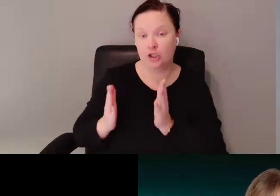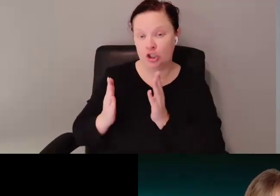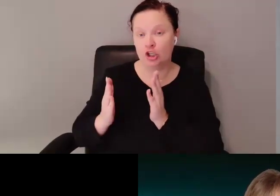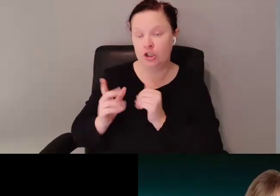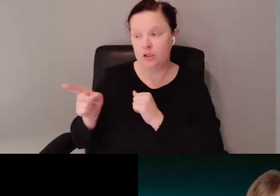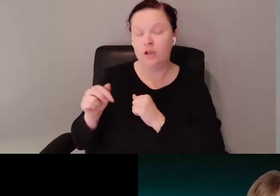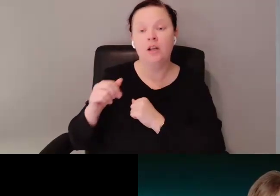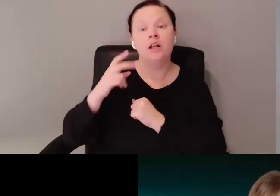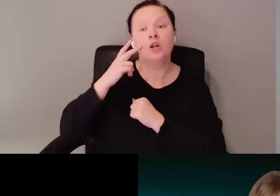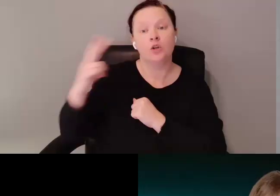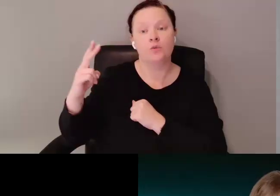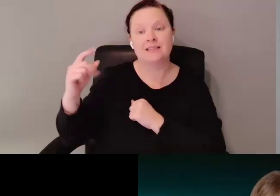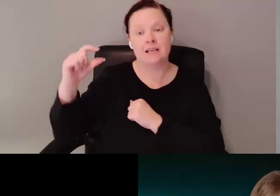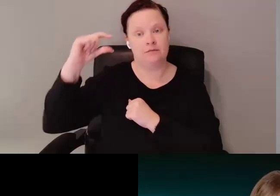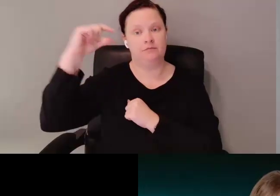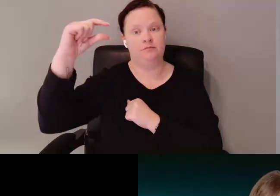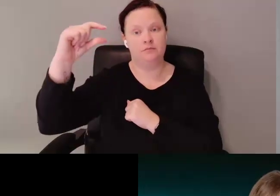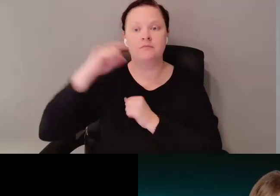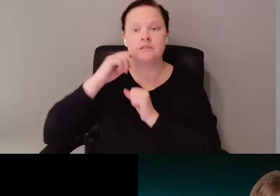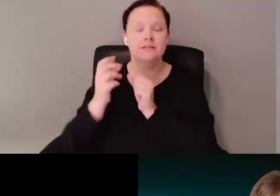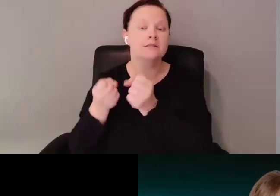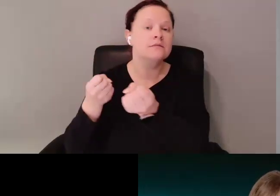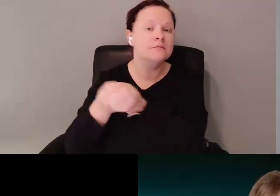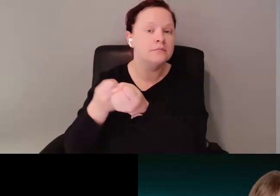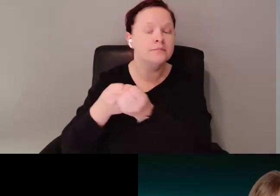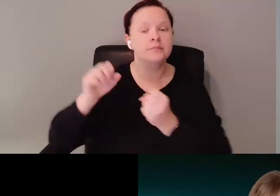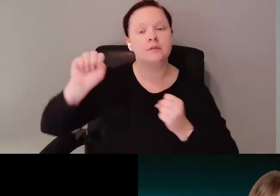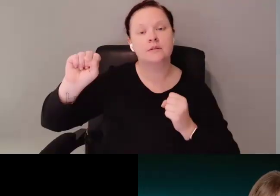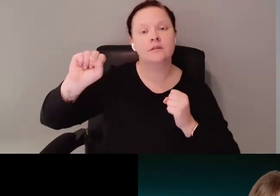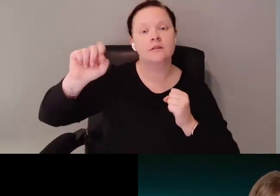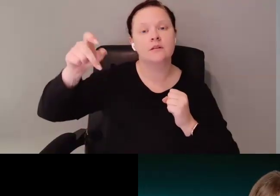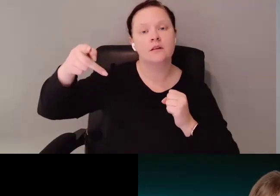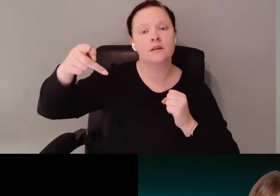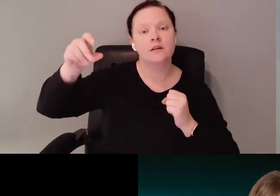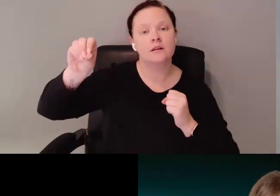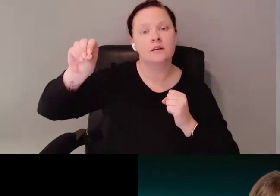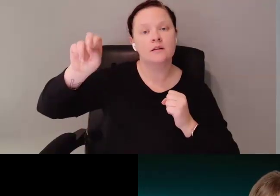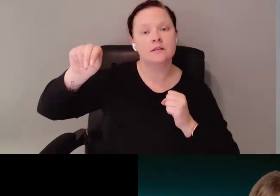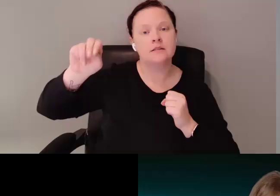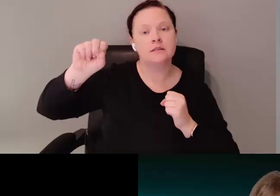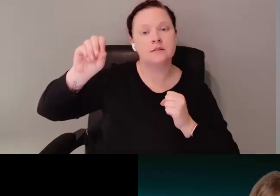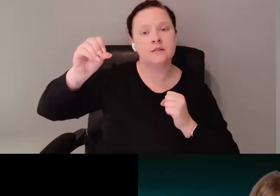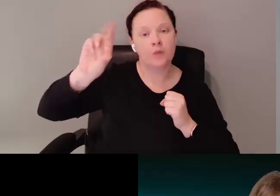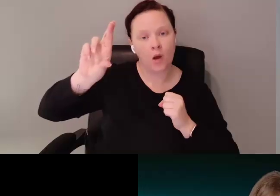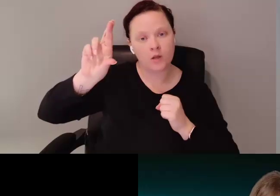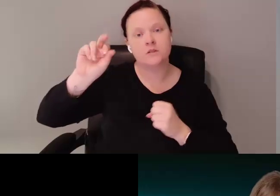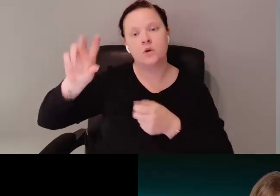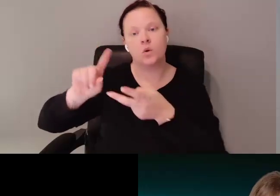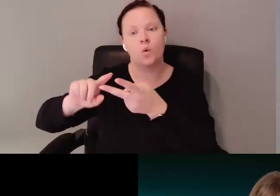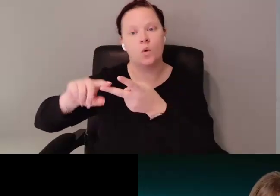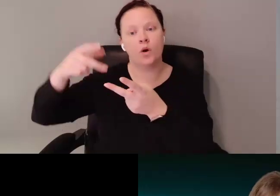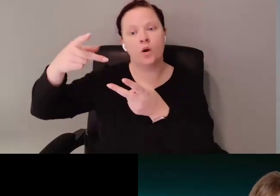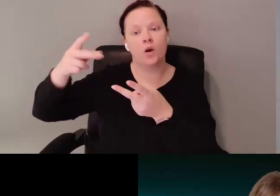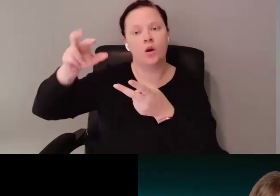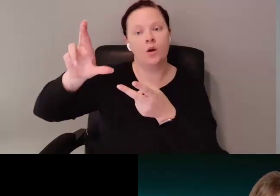see sponsored or promotion on a Google search on more than one or two of your 10